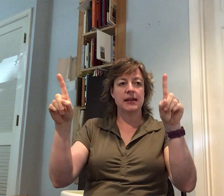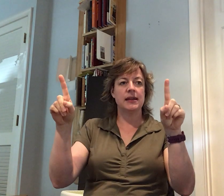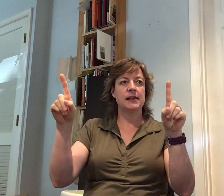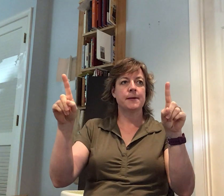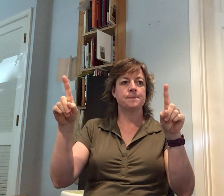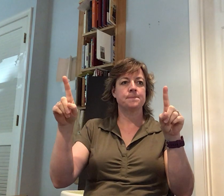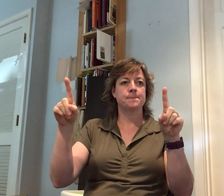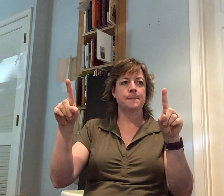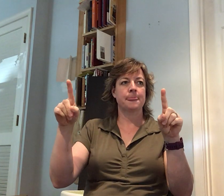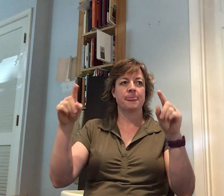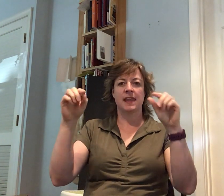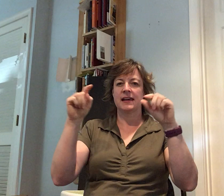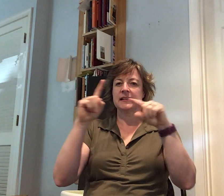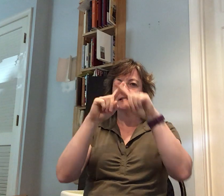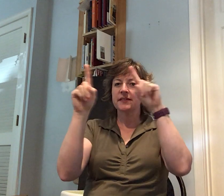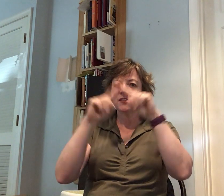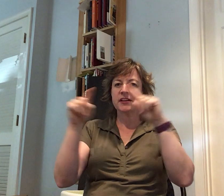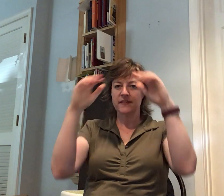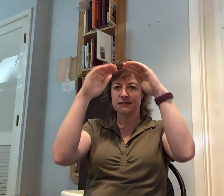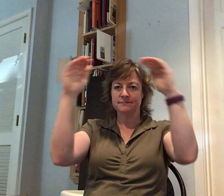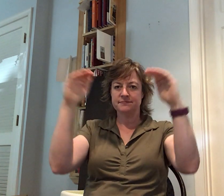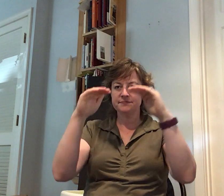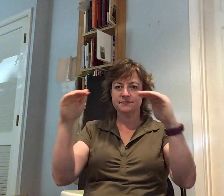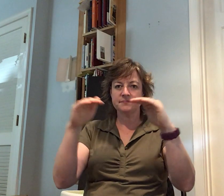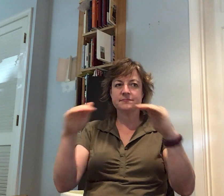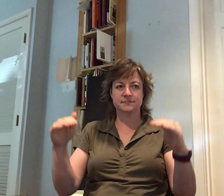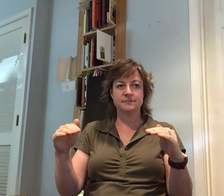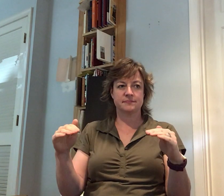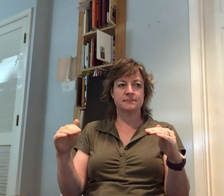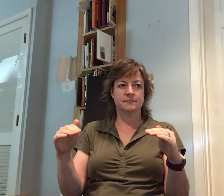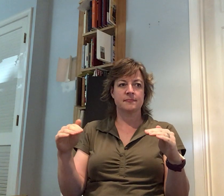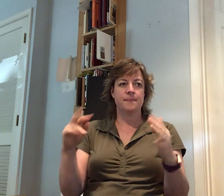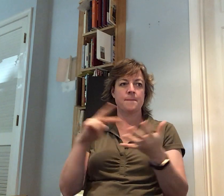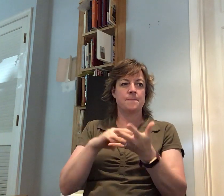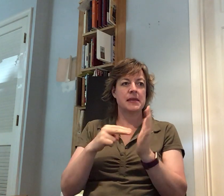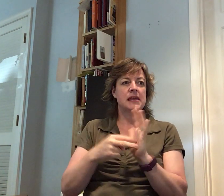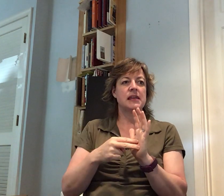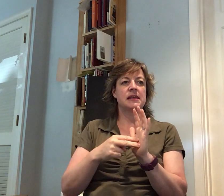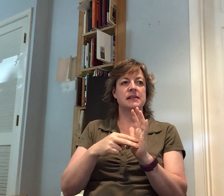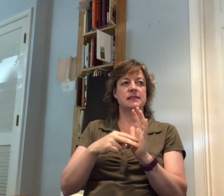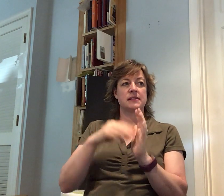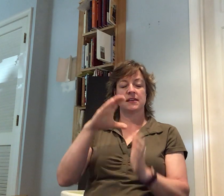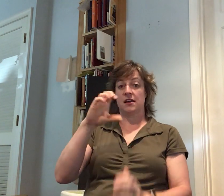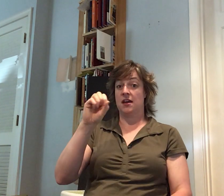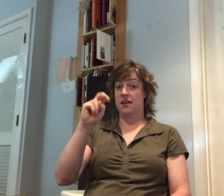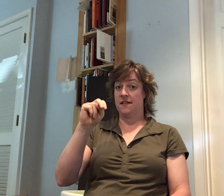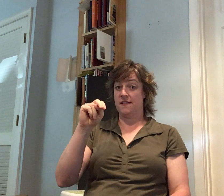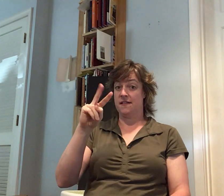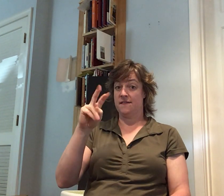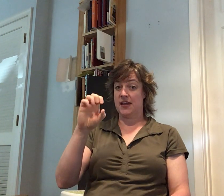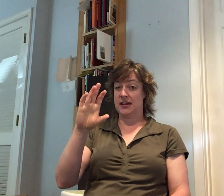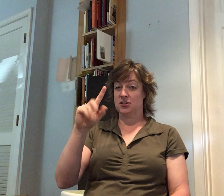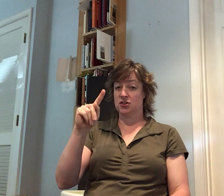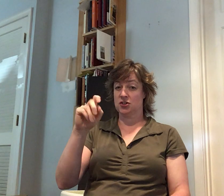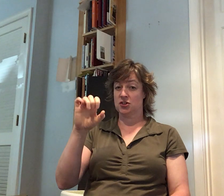the asthenosphere allow convection to occur. In some ways, the consistency of